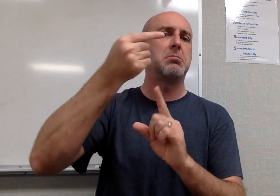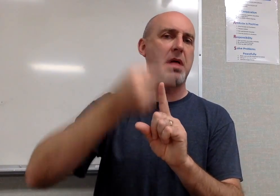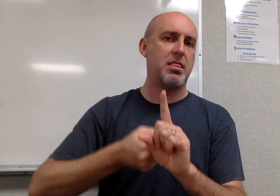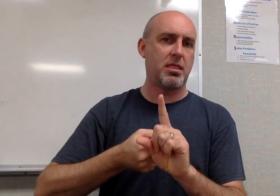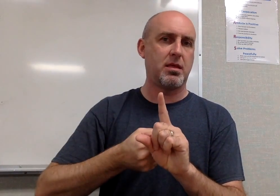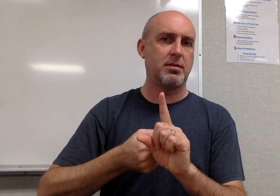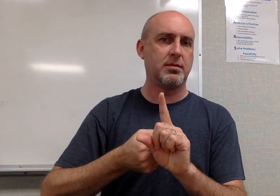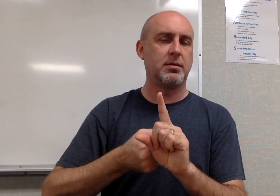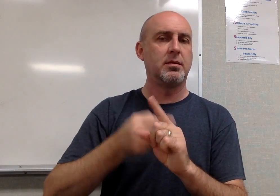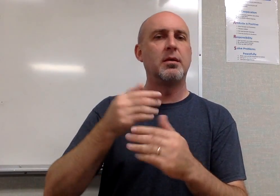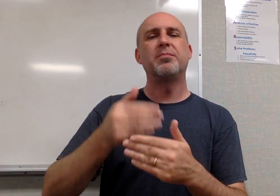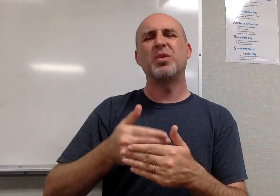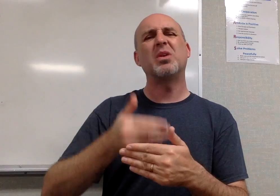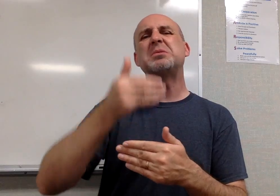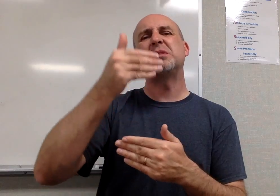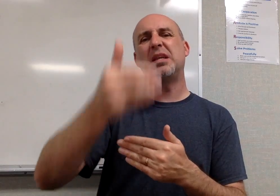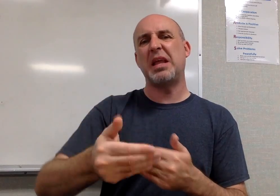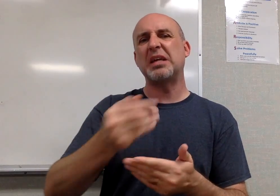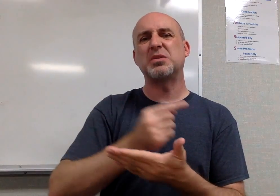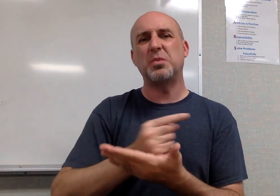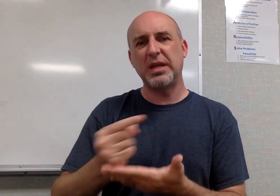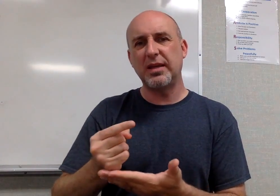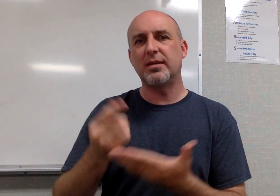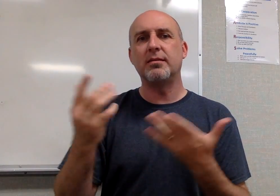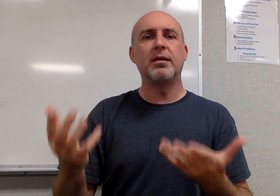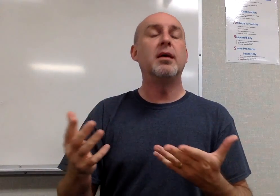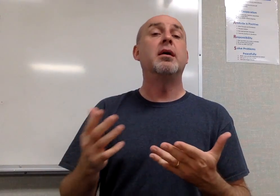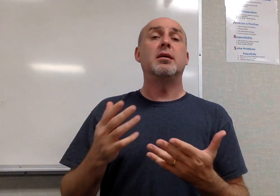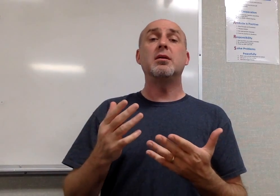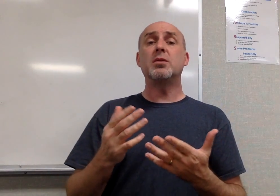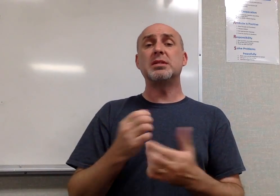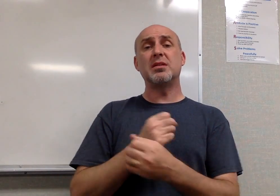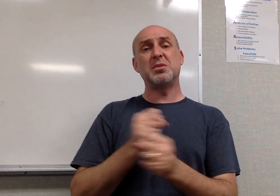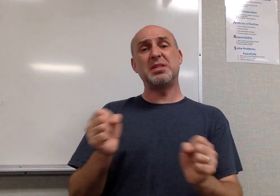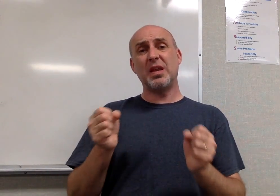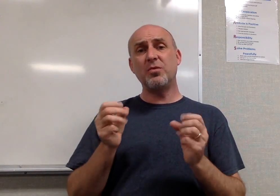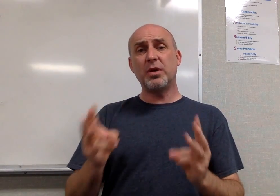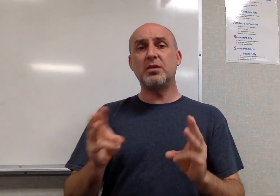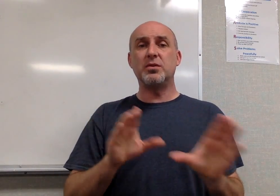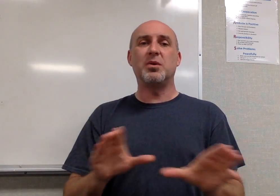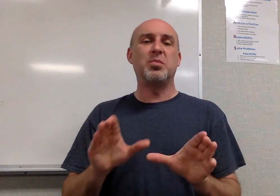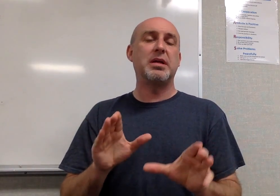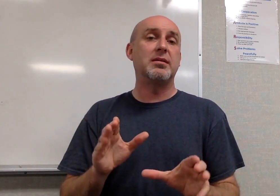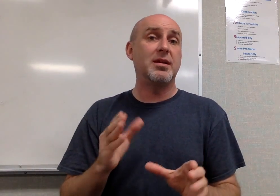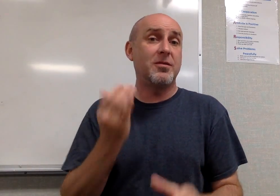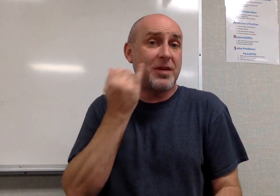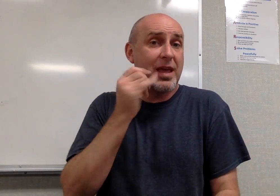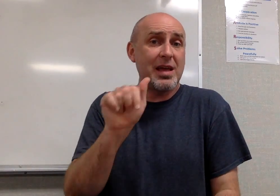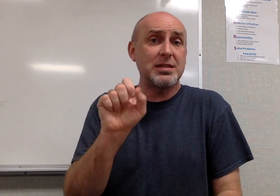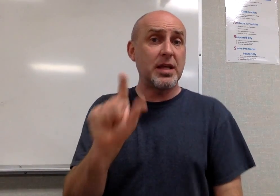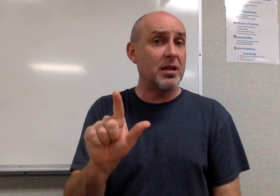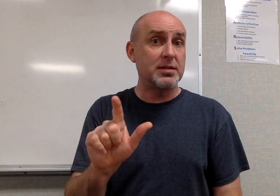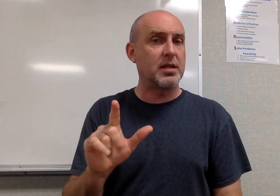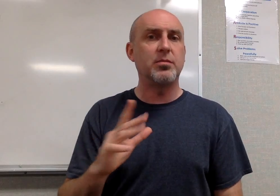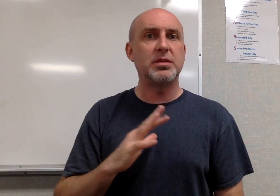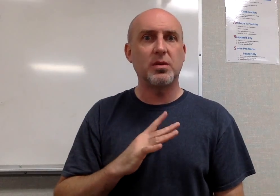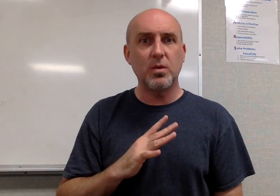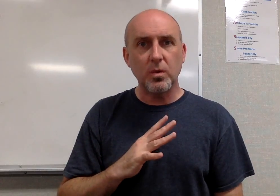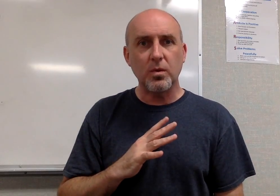month. You could also say next week, and that's another safe way to do it, but if ASL is going to be so cool,